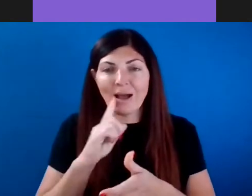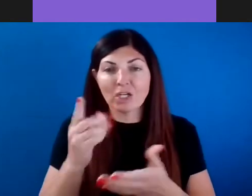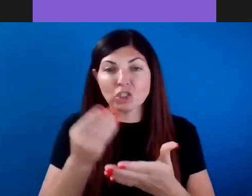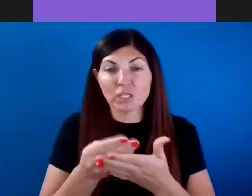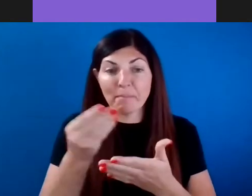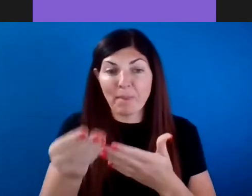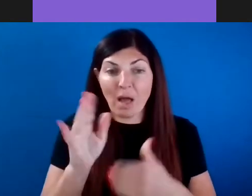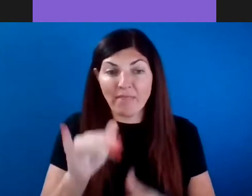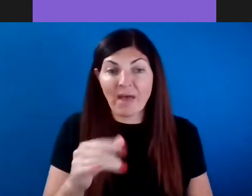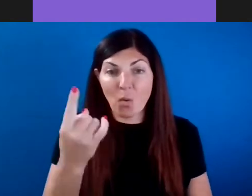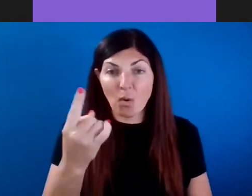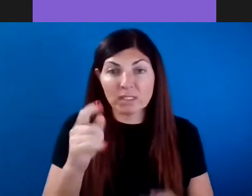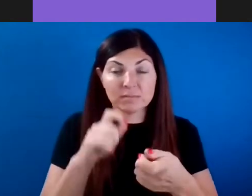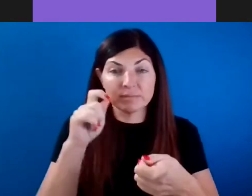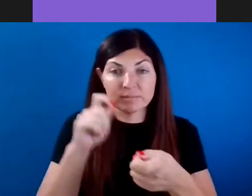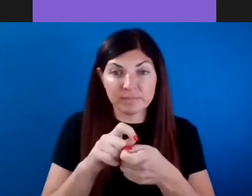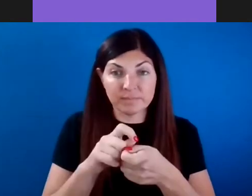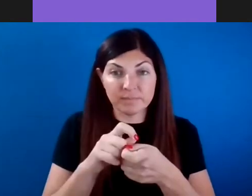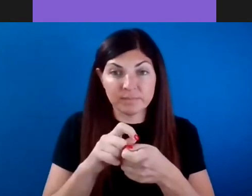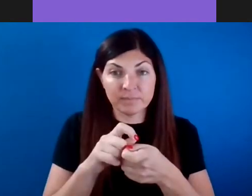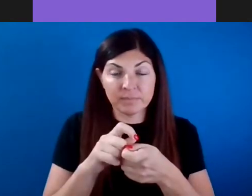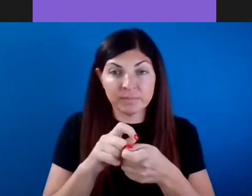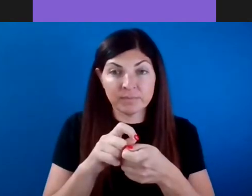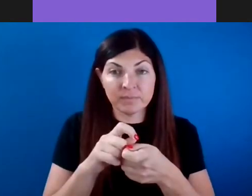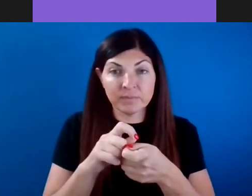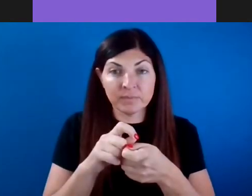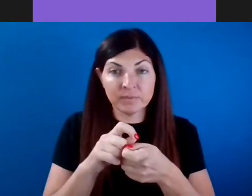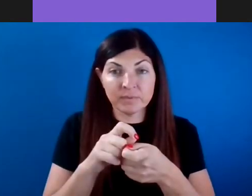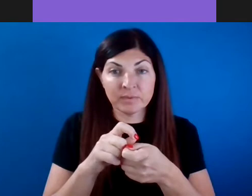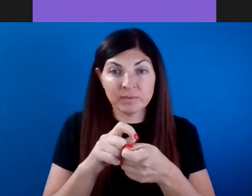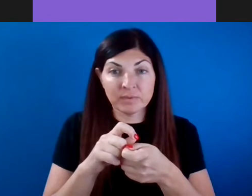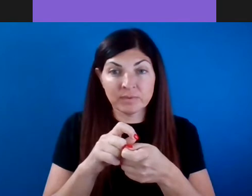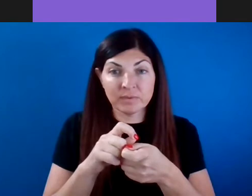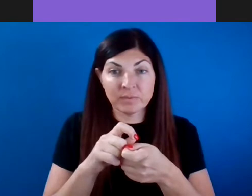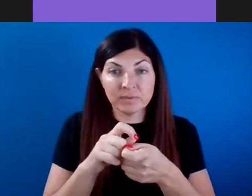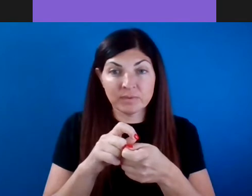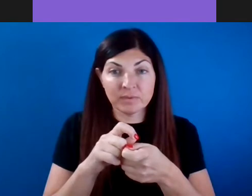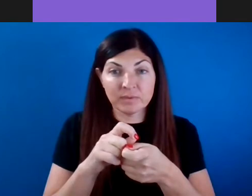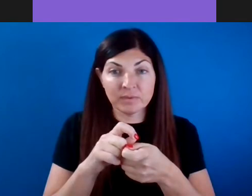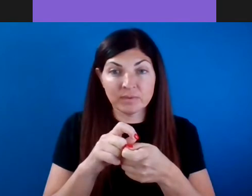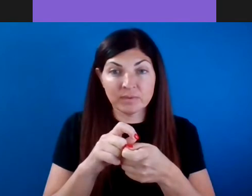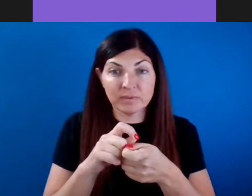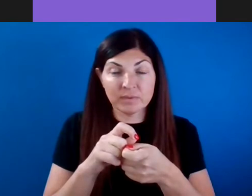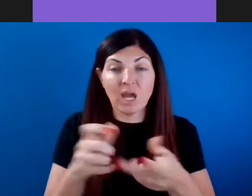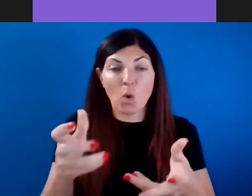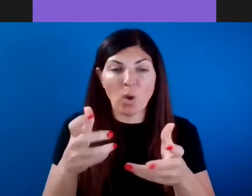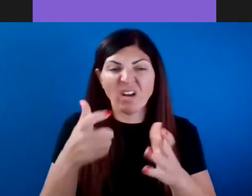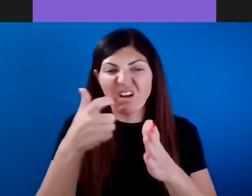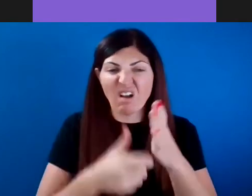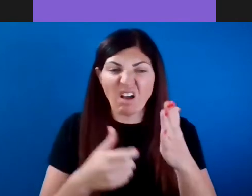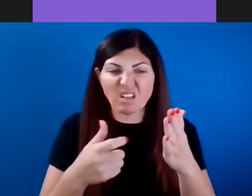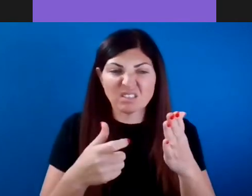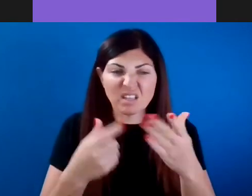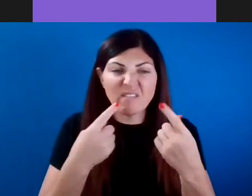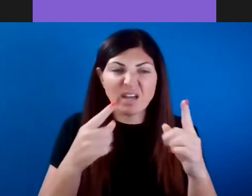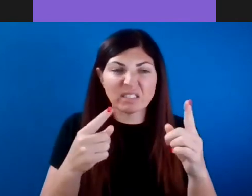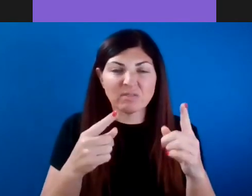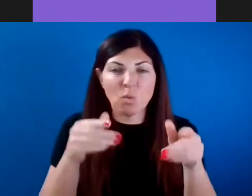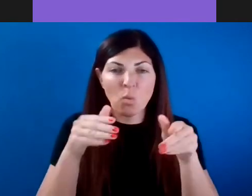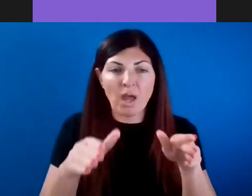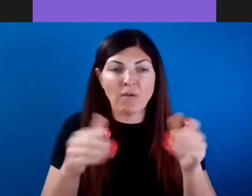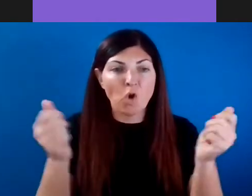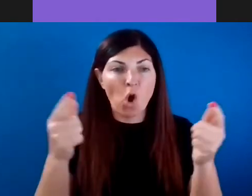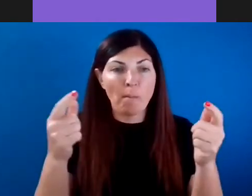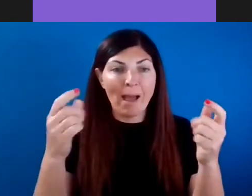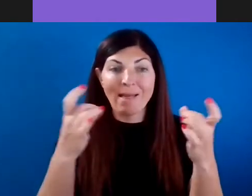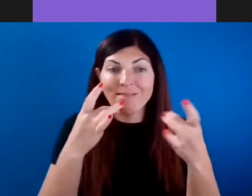one specifically because I wanted a cost-effective way to also be able to turn all of my lights on